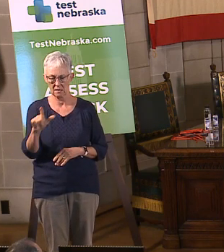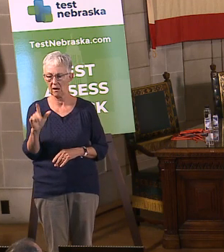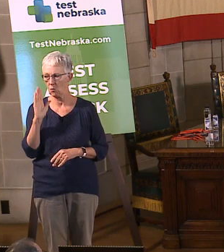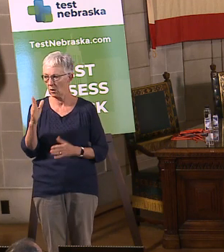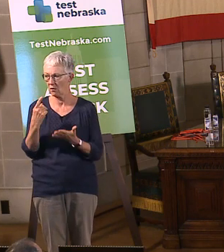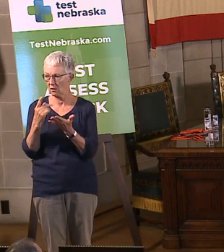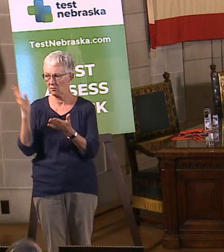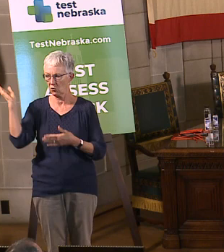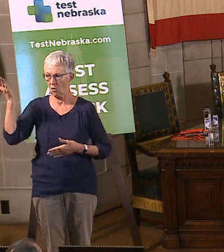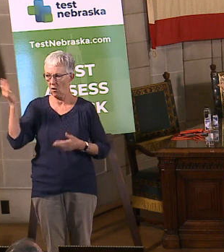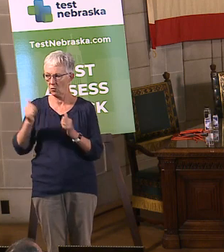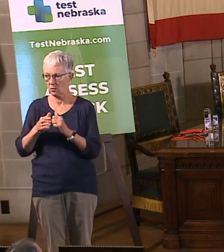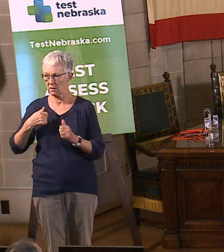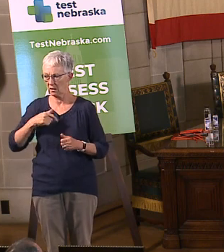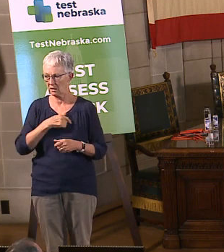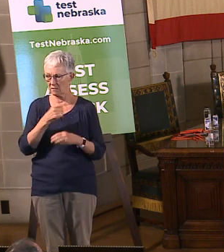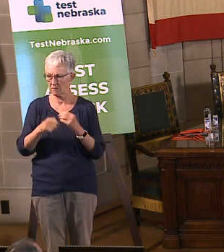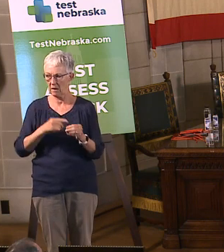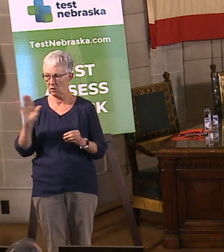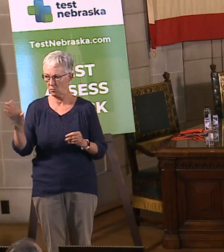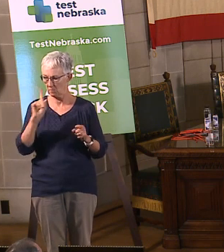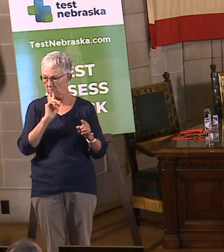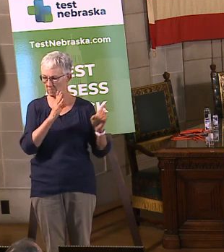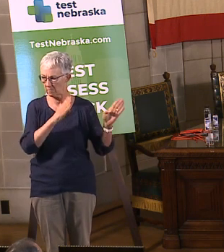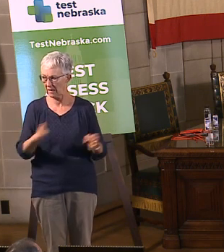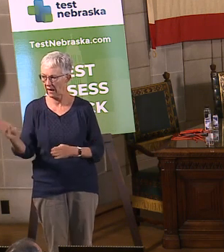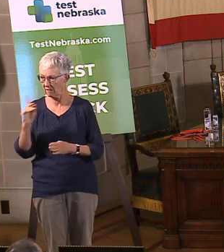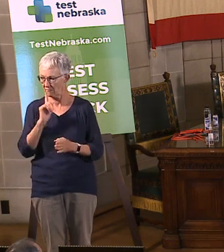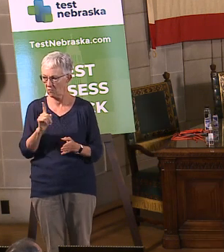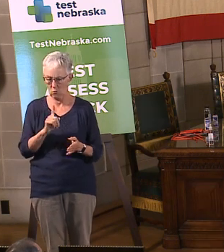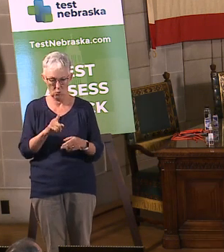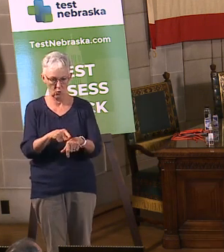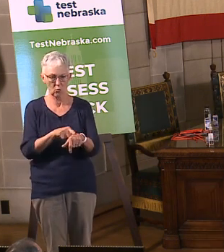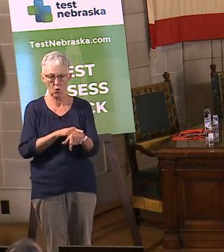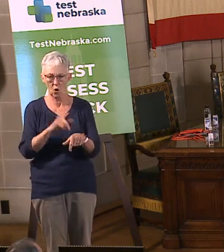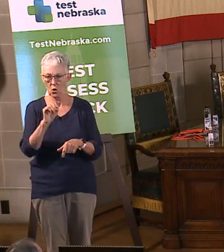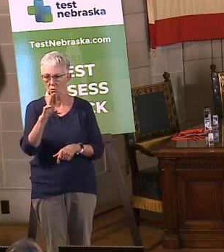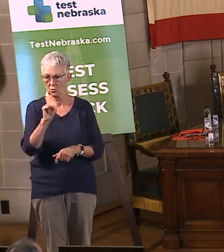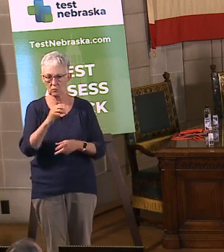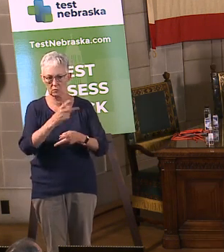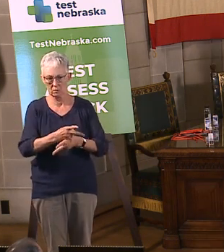care facilities and what that will look like. So Becky, I'm going to ask you to come up. Thanks.